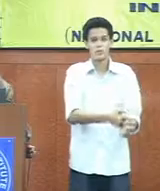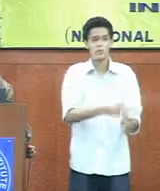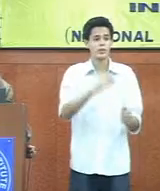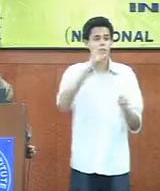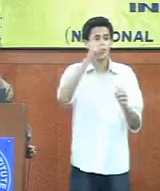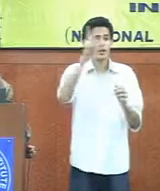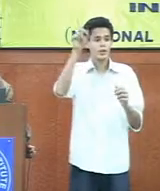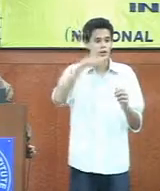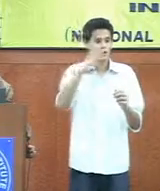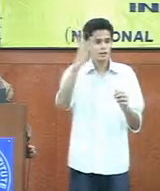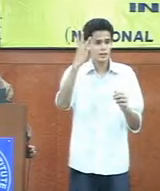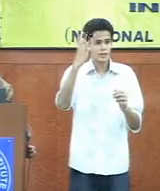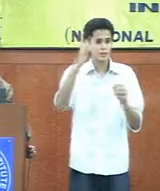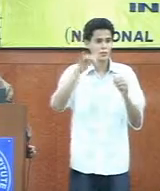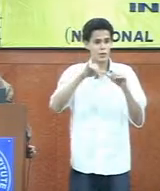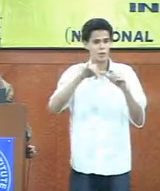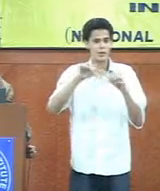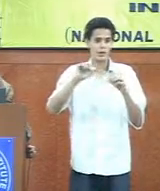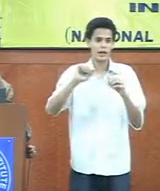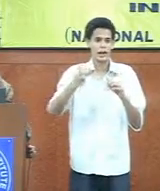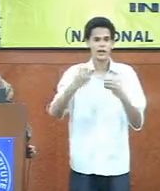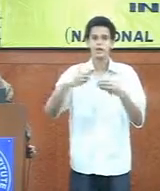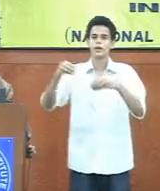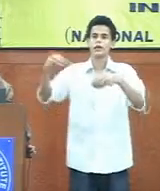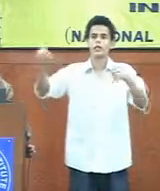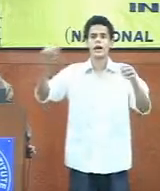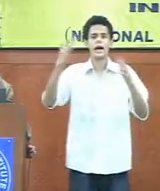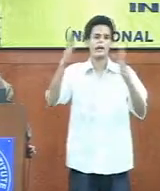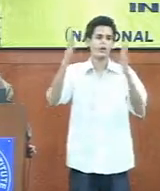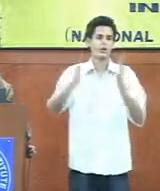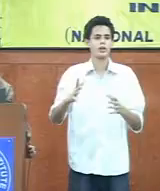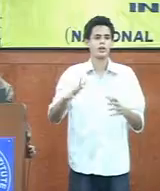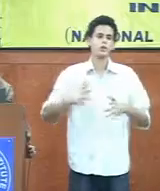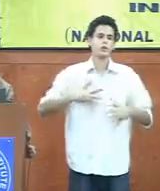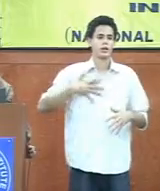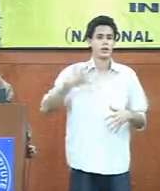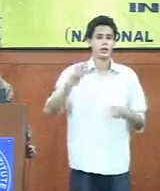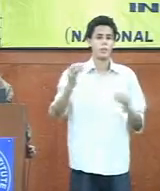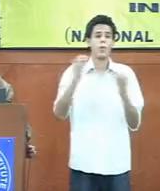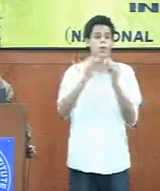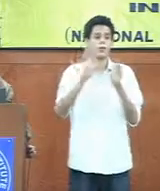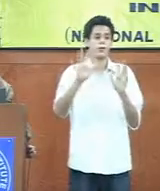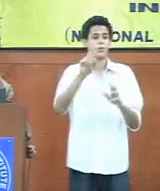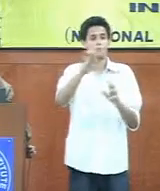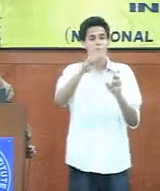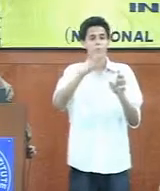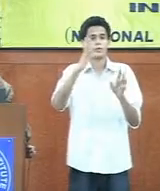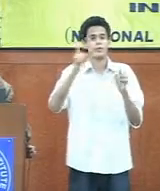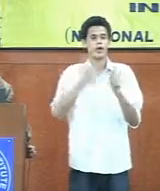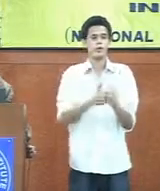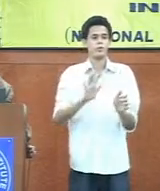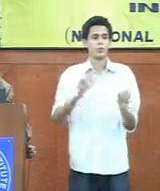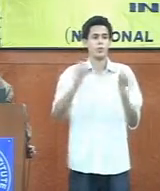of the property he can or she can will away to anybody whomsoever they may desire to.